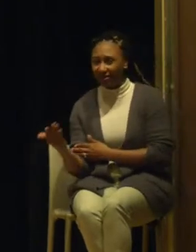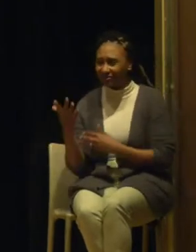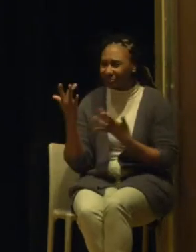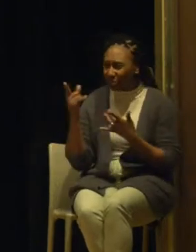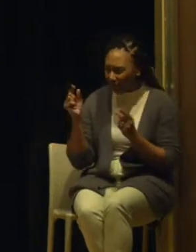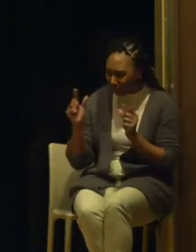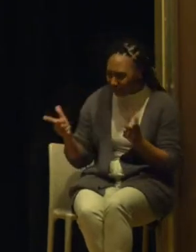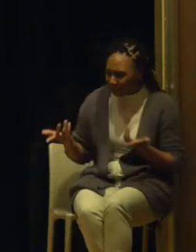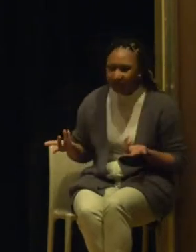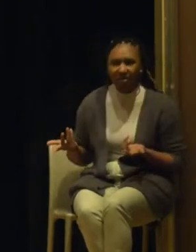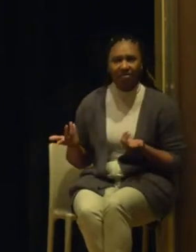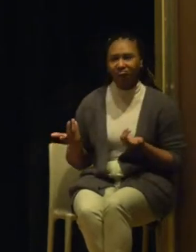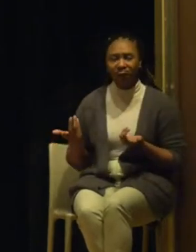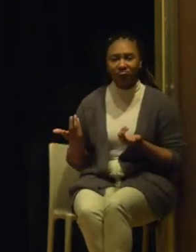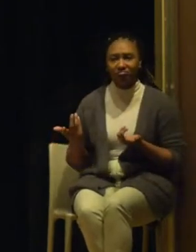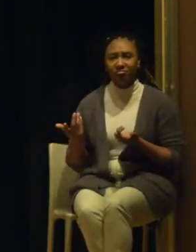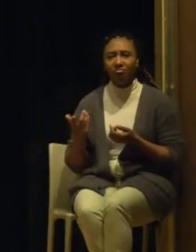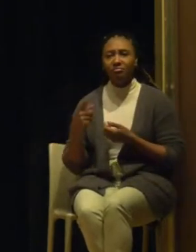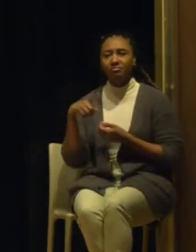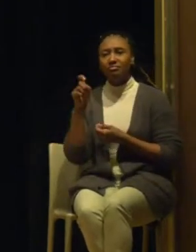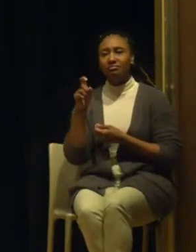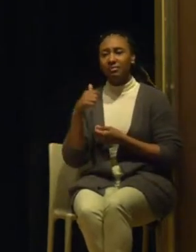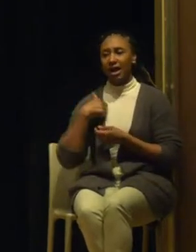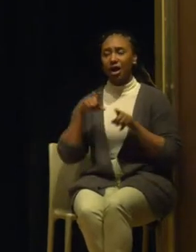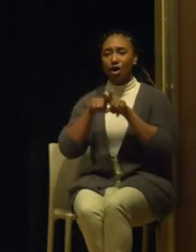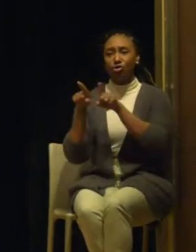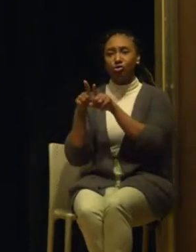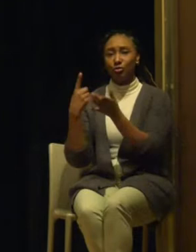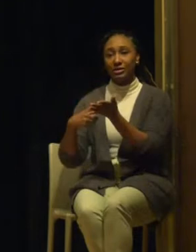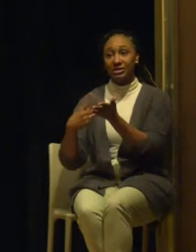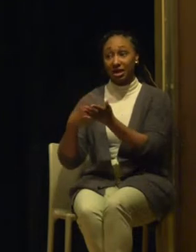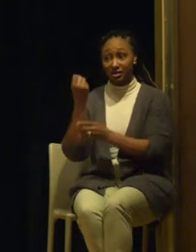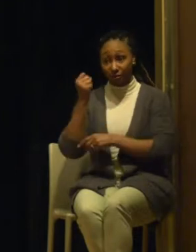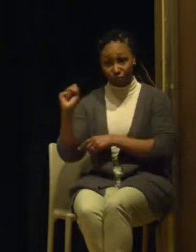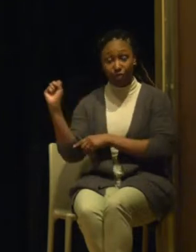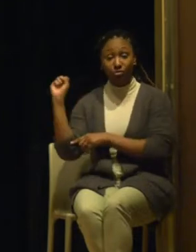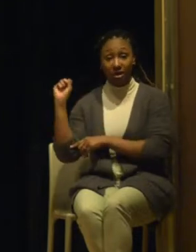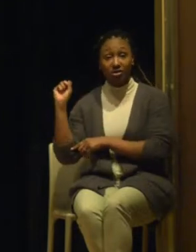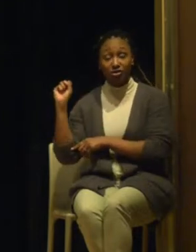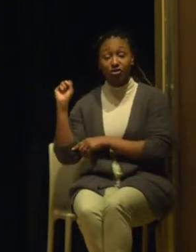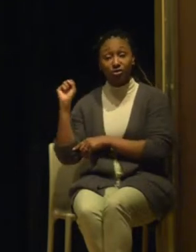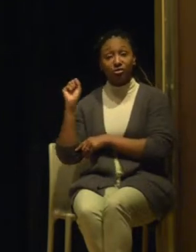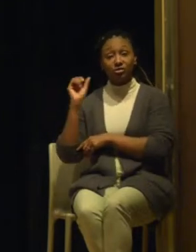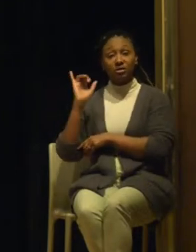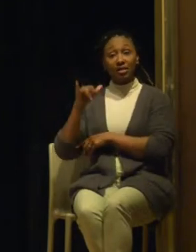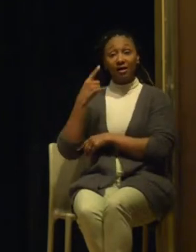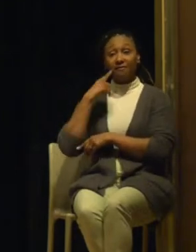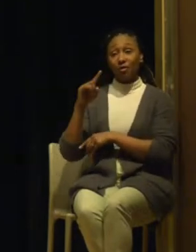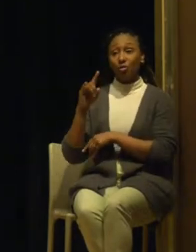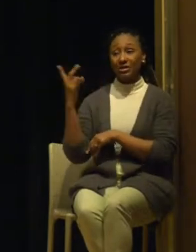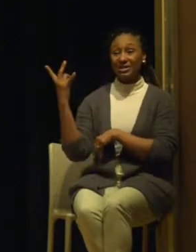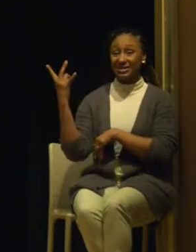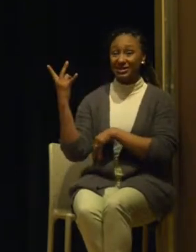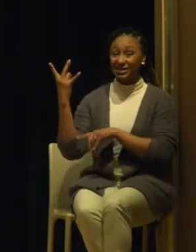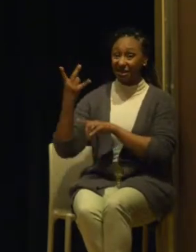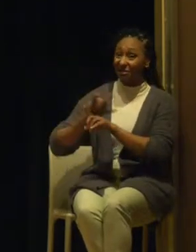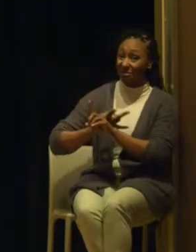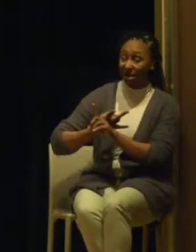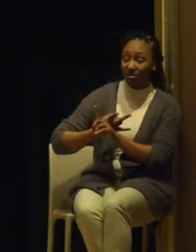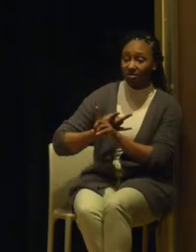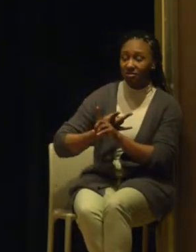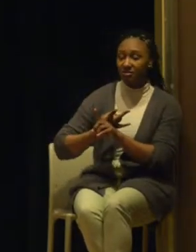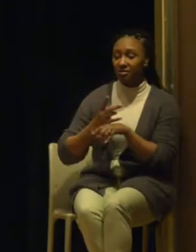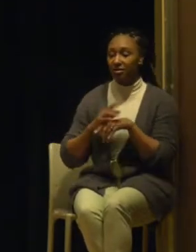And then I talk about the protesters I had outside my house for 7 months. This minister in